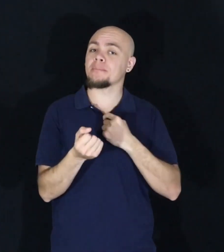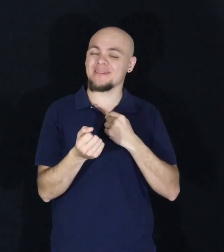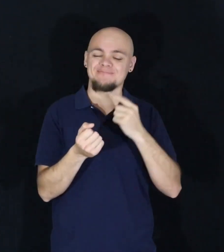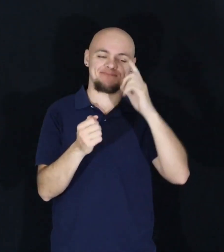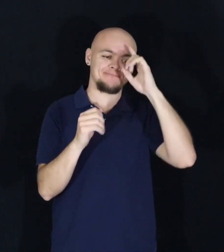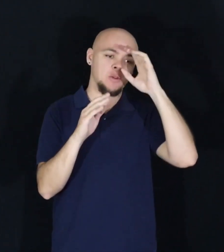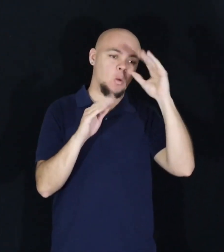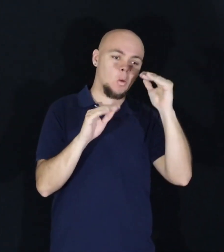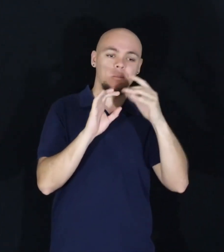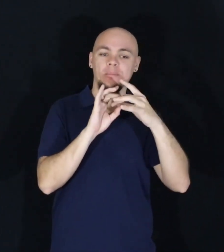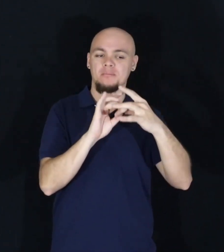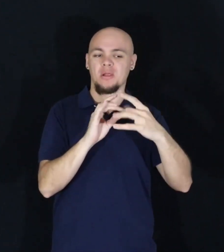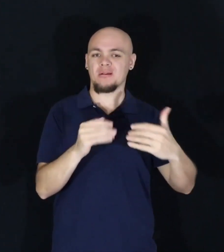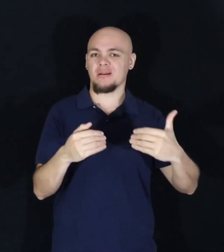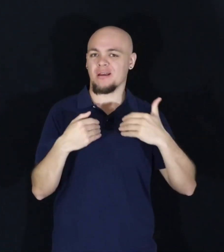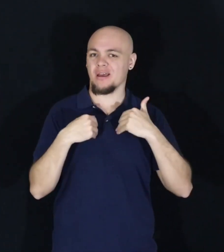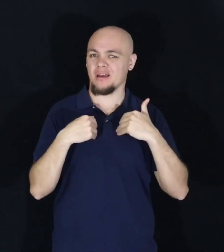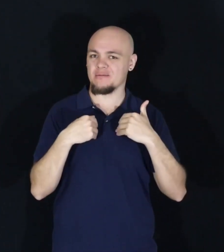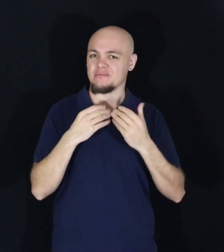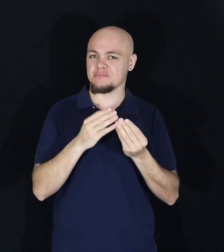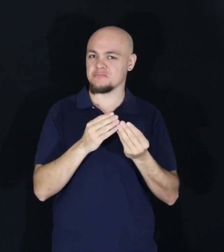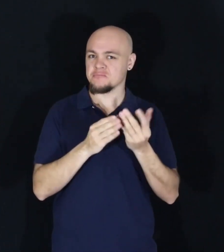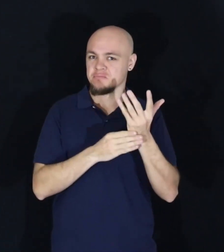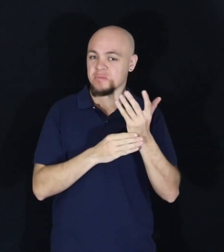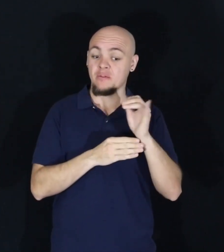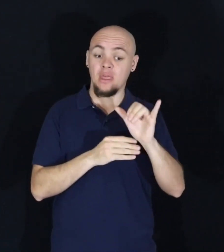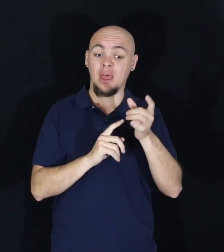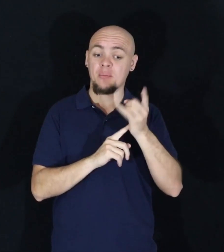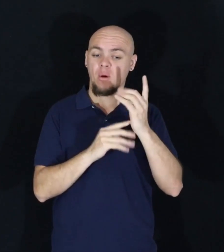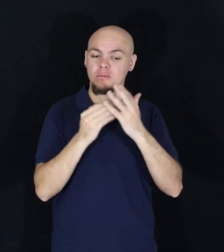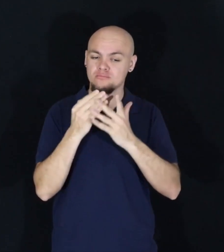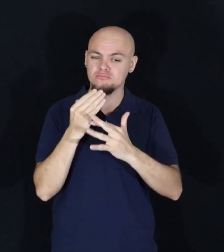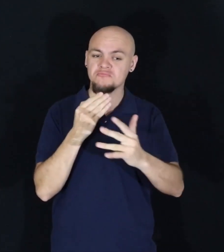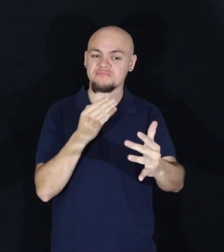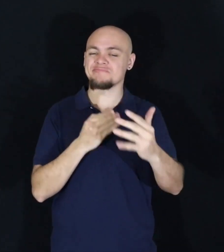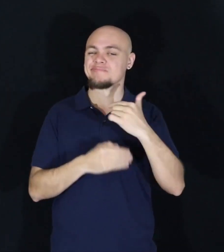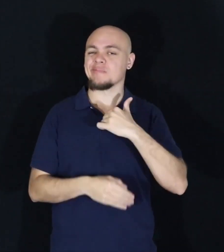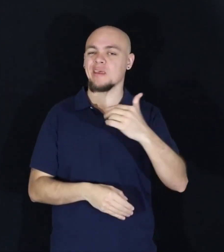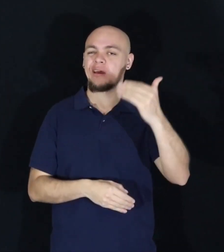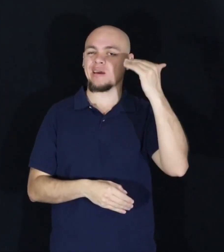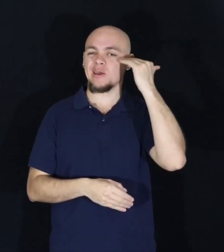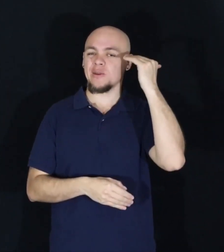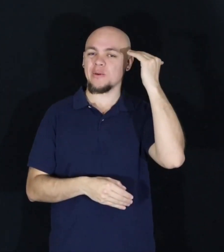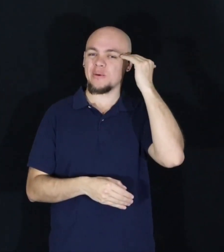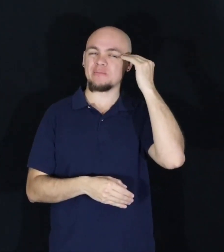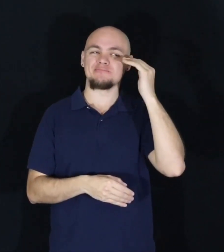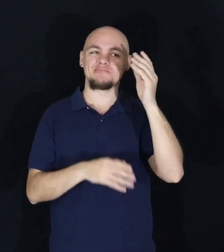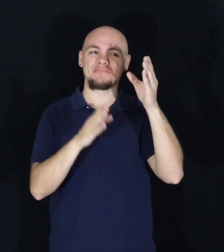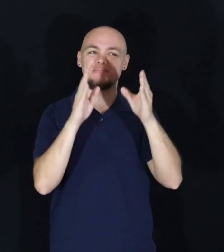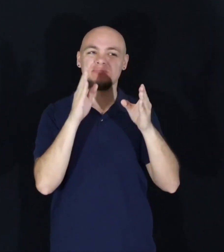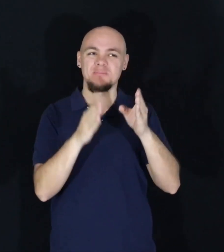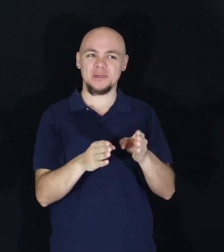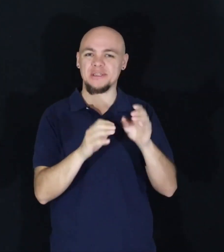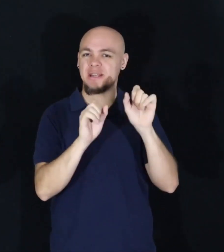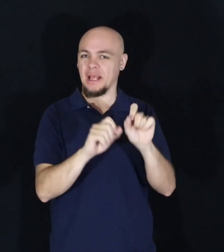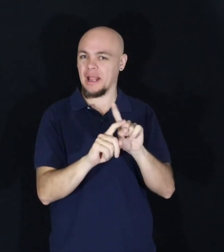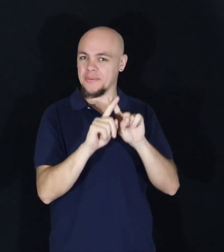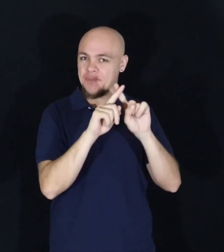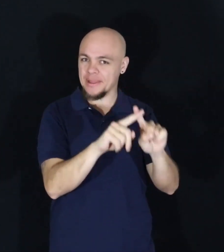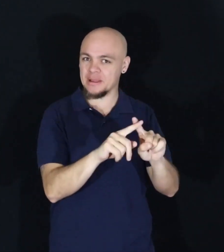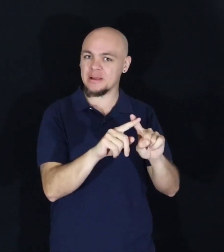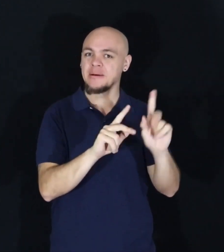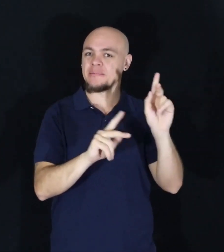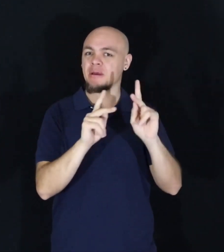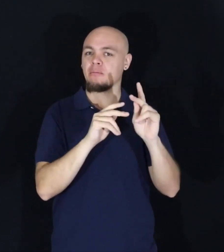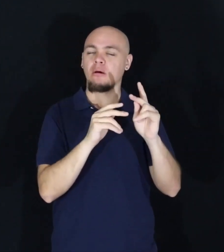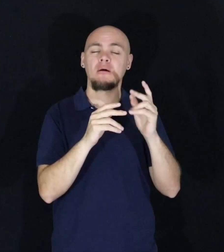and belonging. From that moment on, I knew I had someone to rely on, a shoulder to cry on in